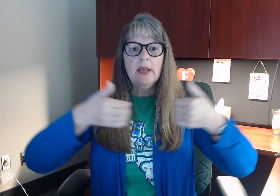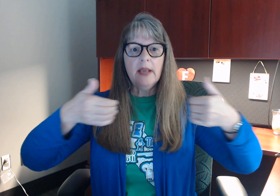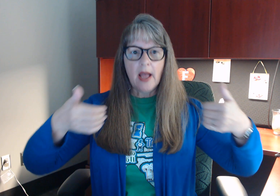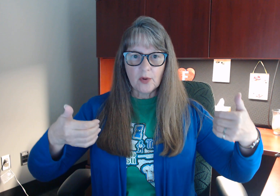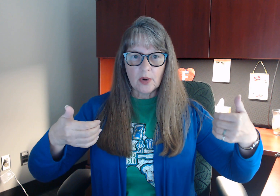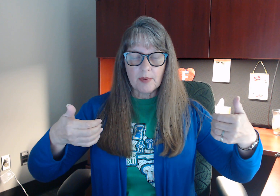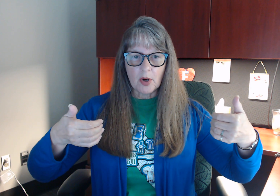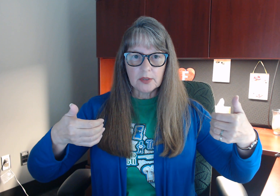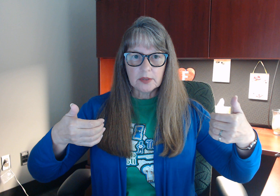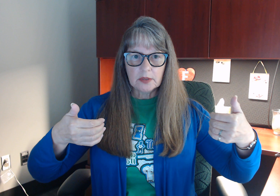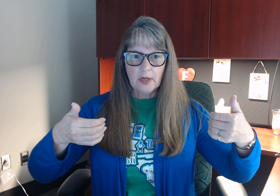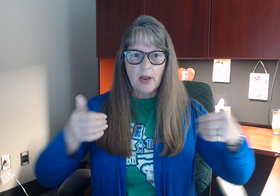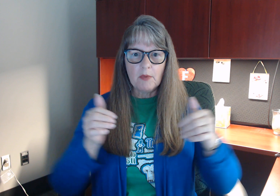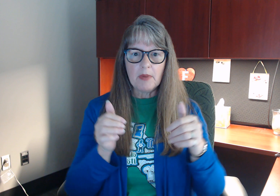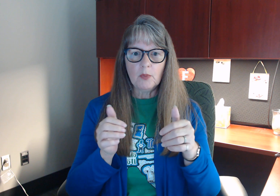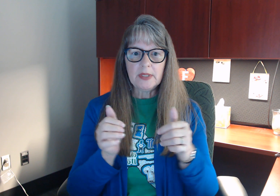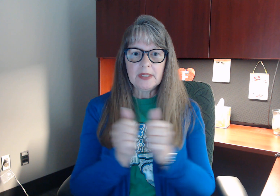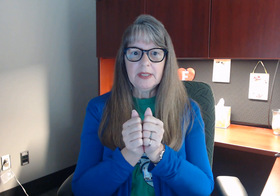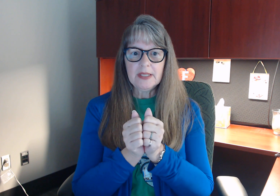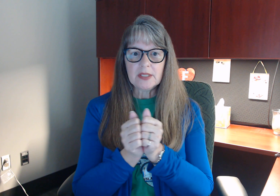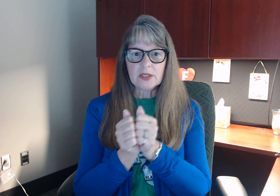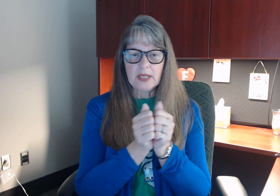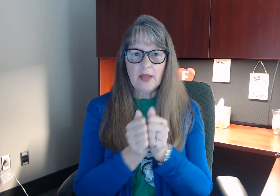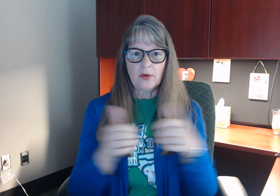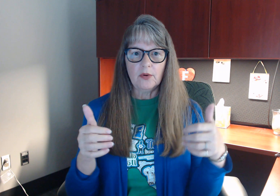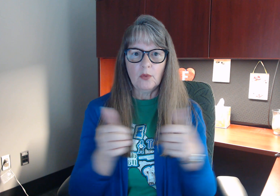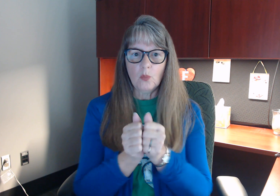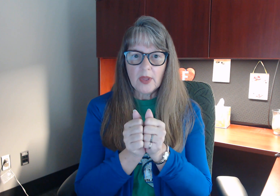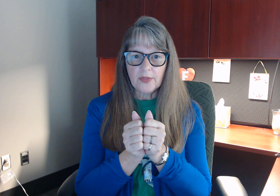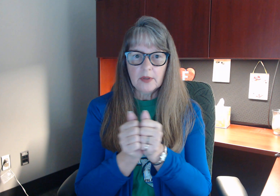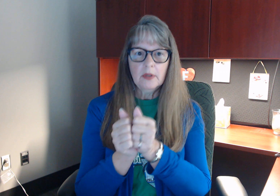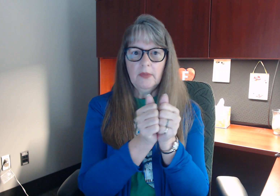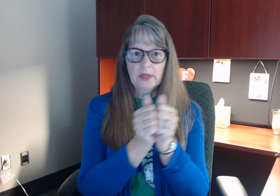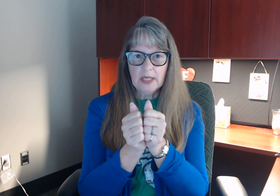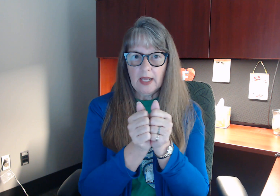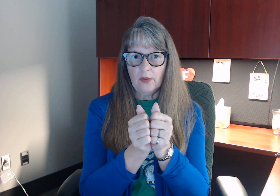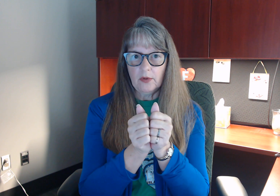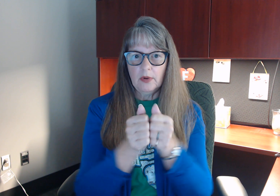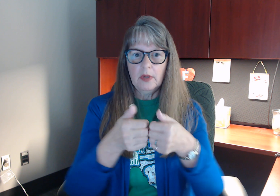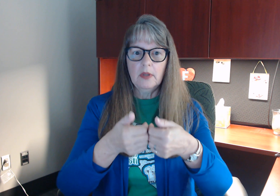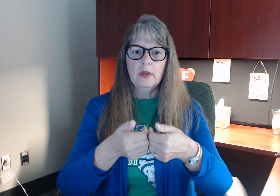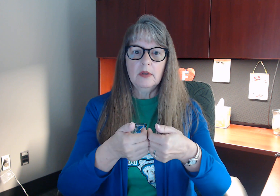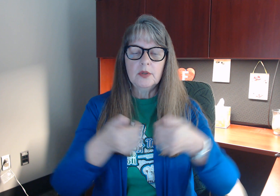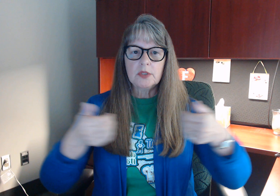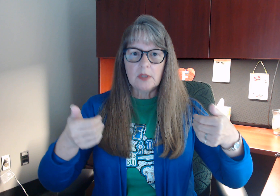now they're apart. And remember, we did this is together, with and then together.